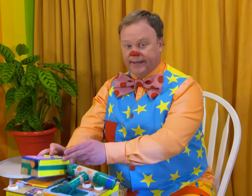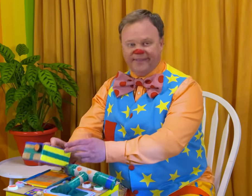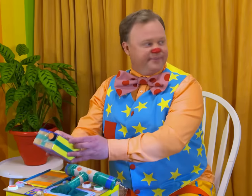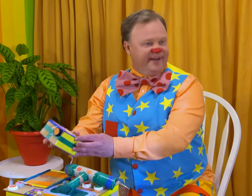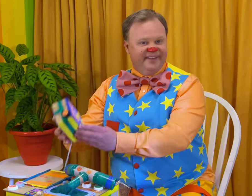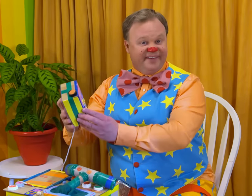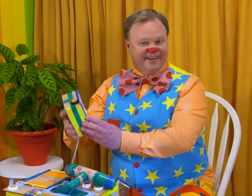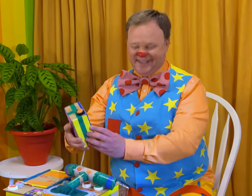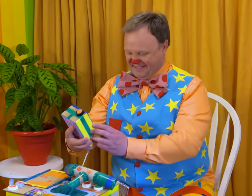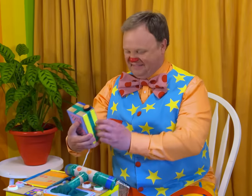This one?